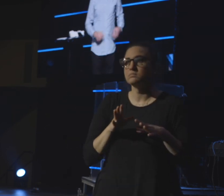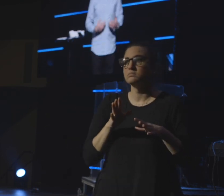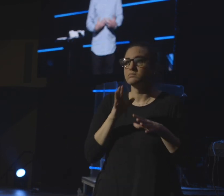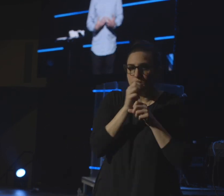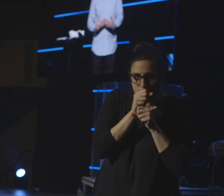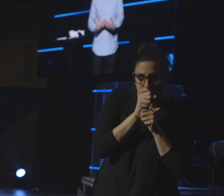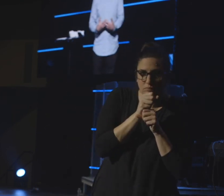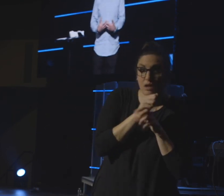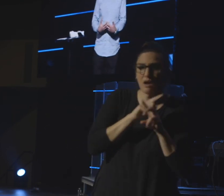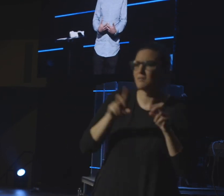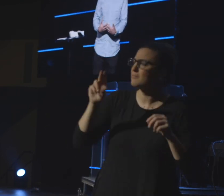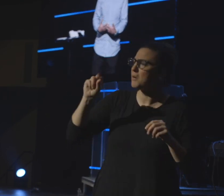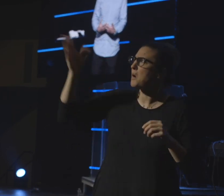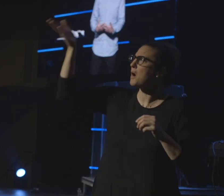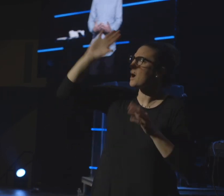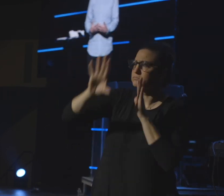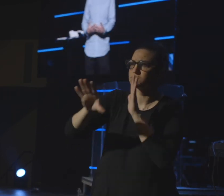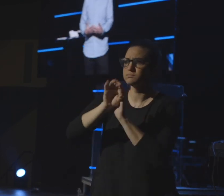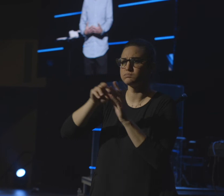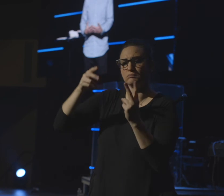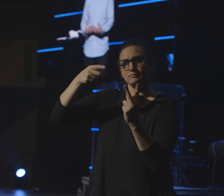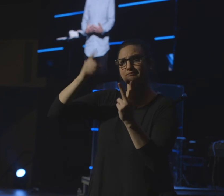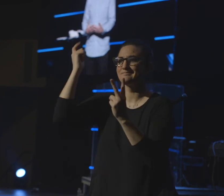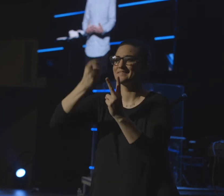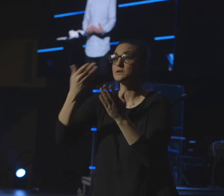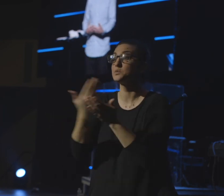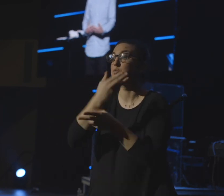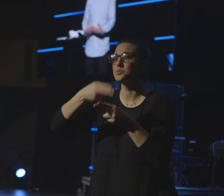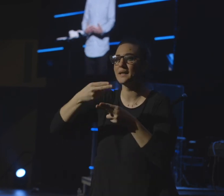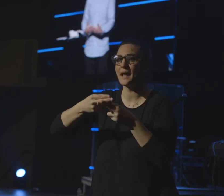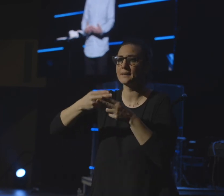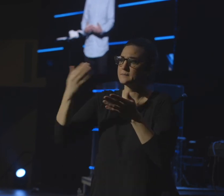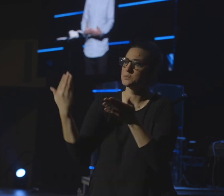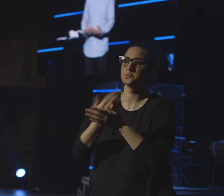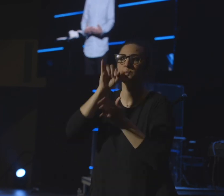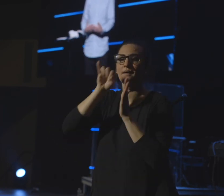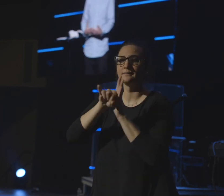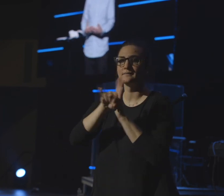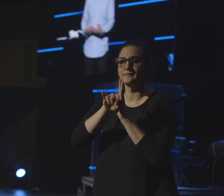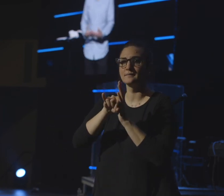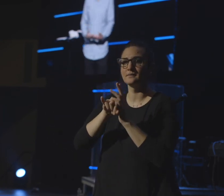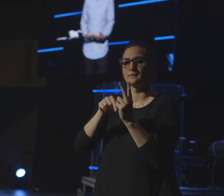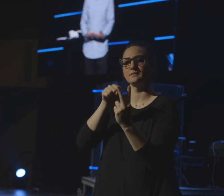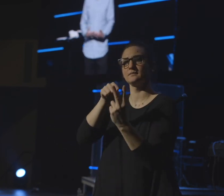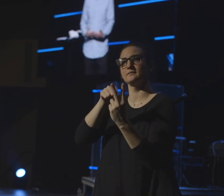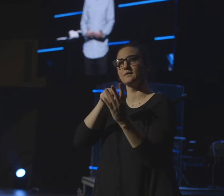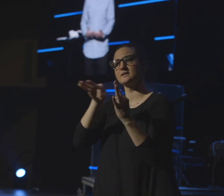And in the middle of that time that we're all living in, I want you to know this, right? Sometimes God's so